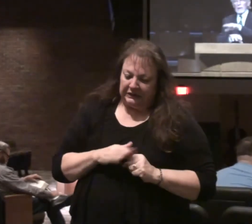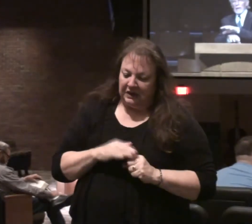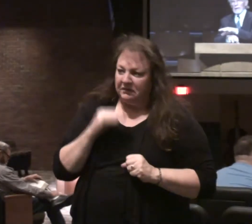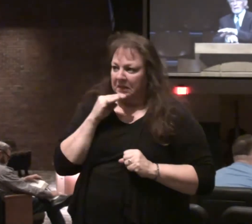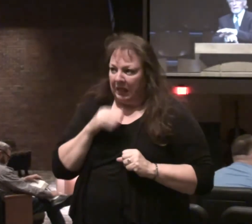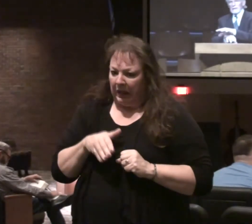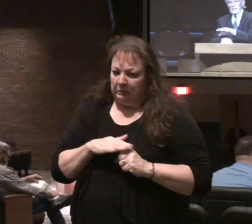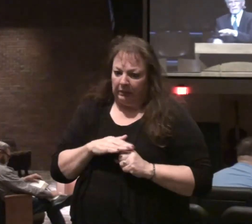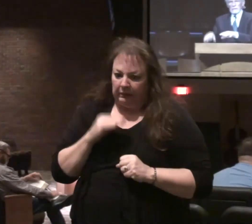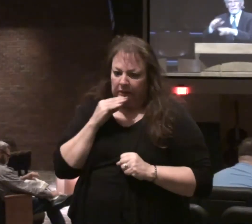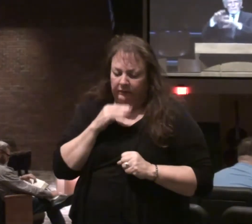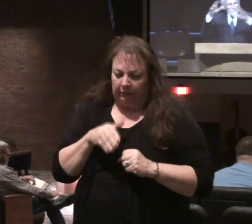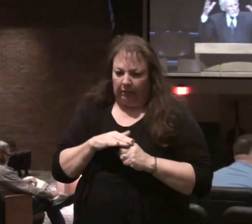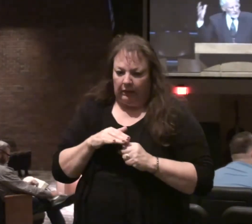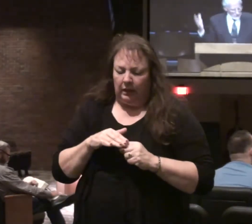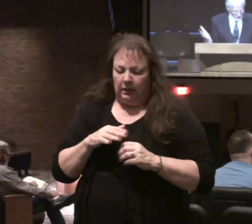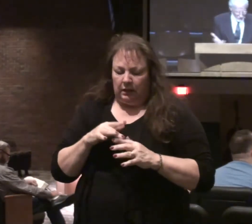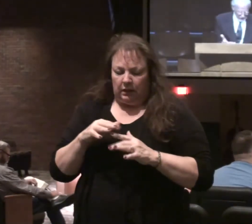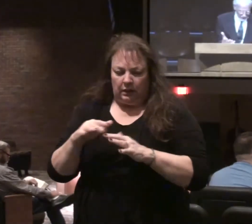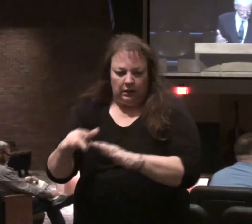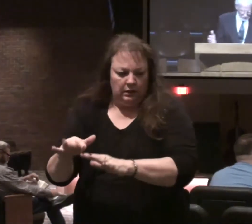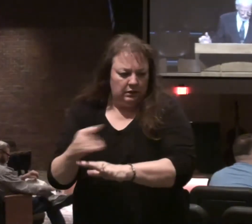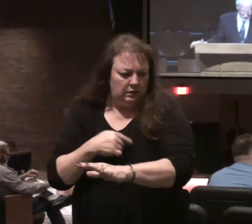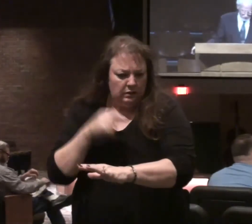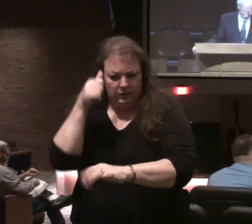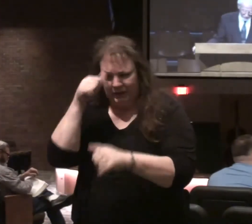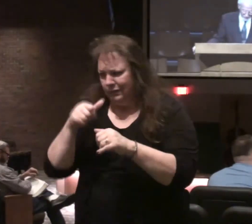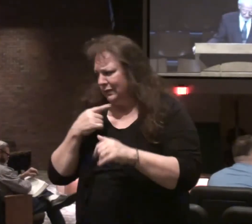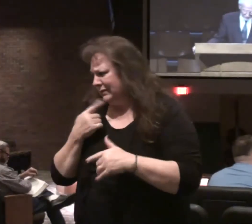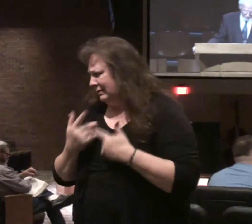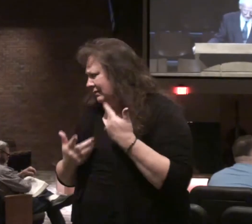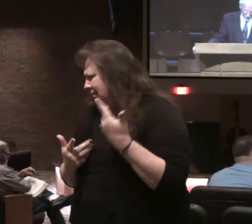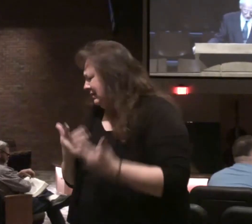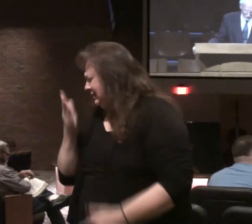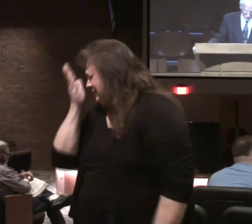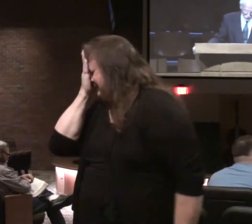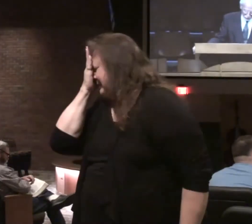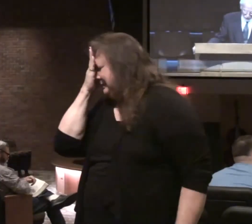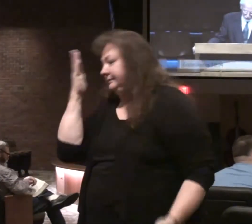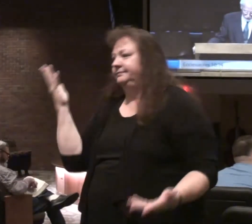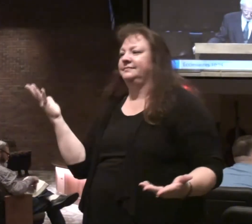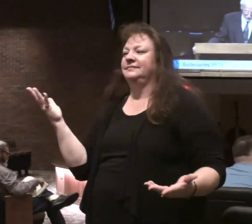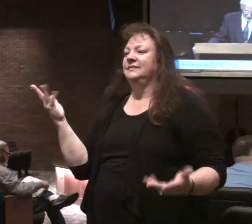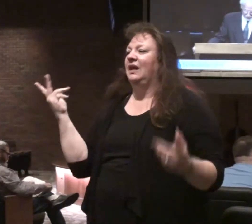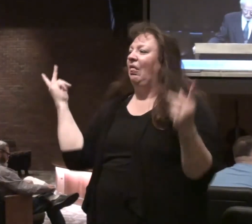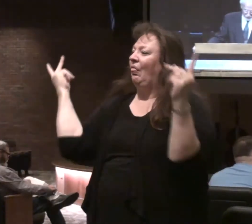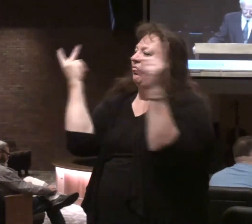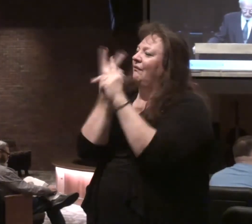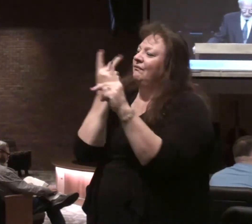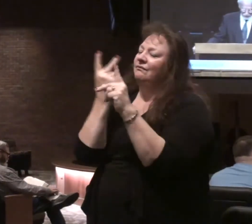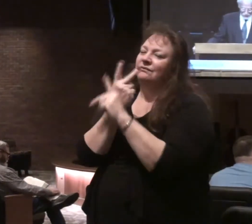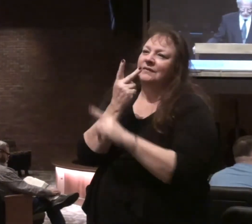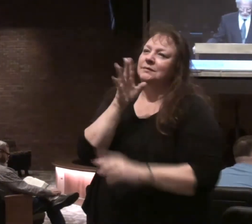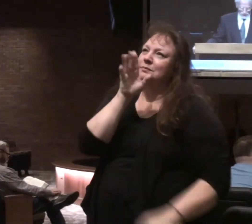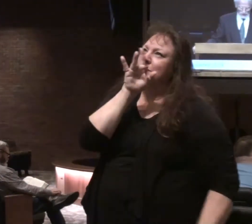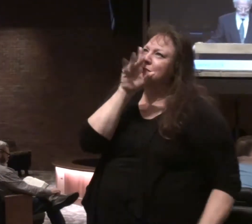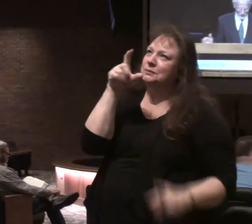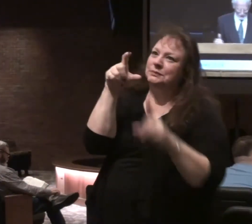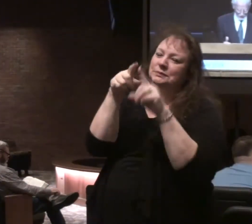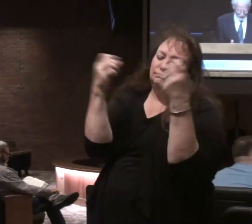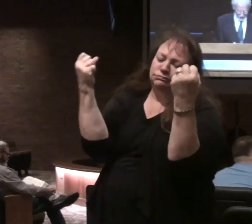up the lie, then we get entangled and entrapped. The fool multiplies words, verse 14